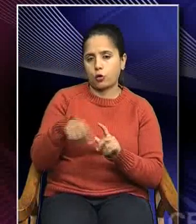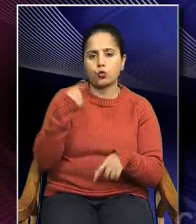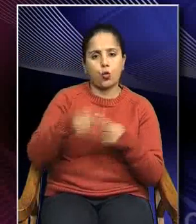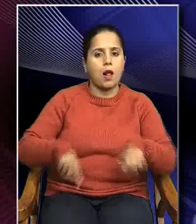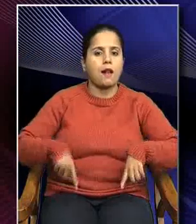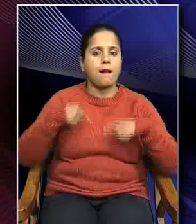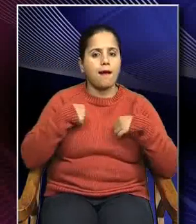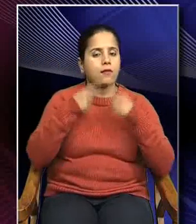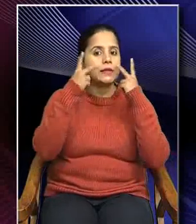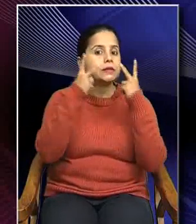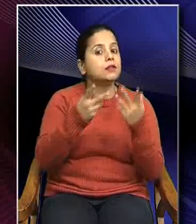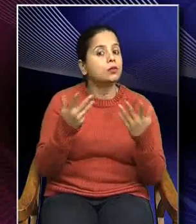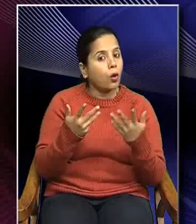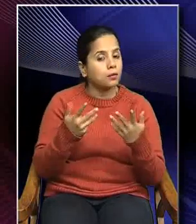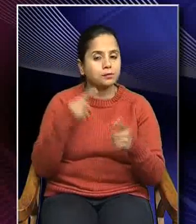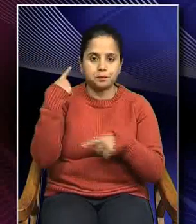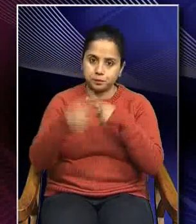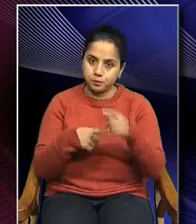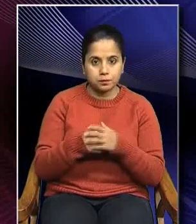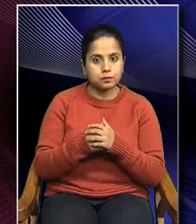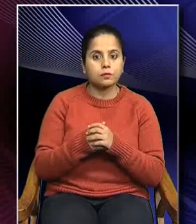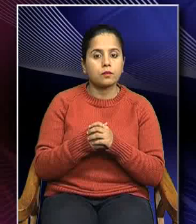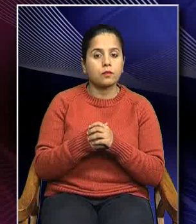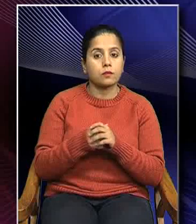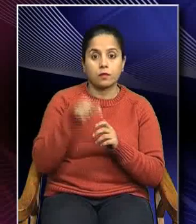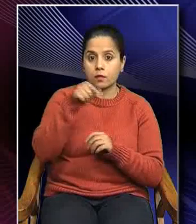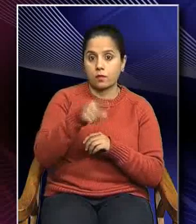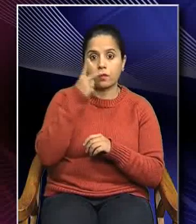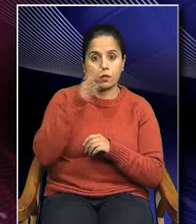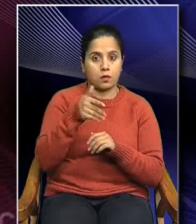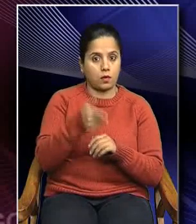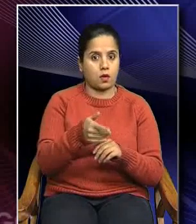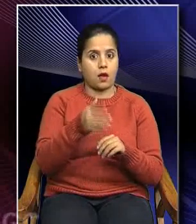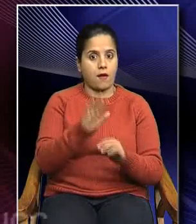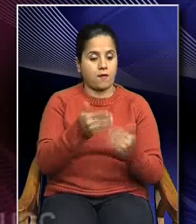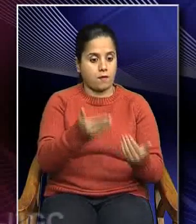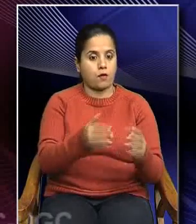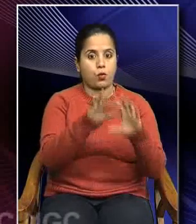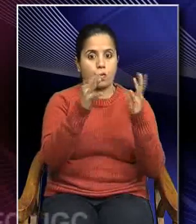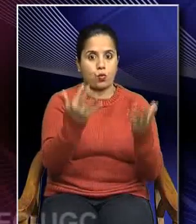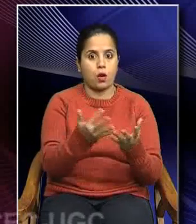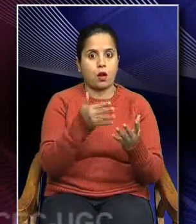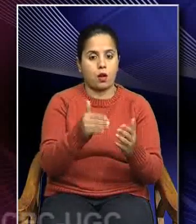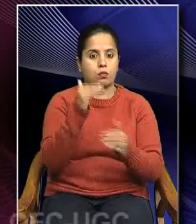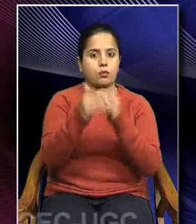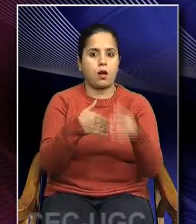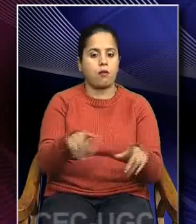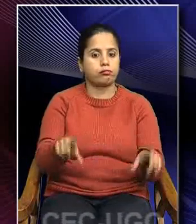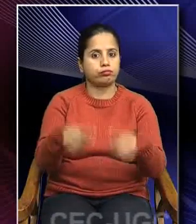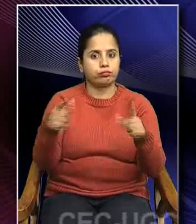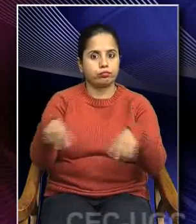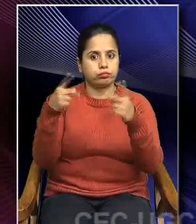we see is that there is soil which grows plants on